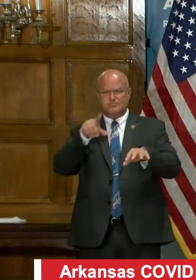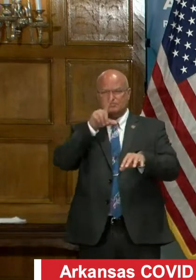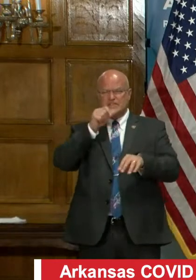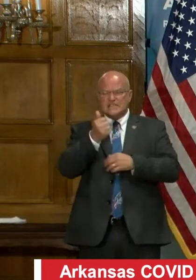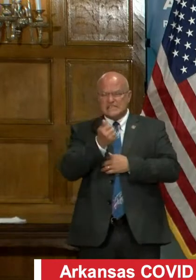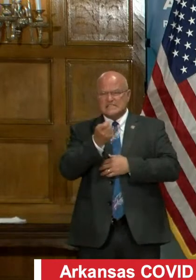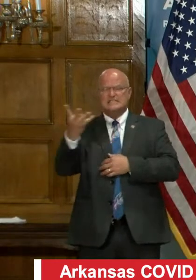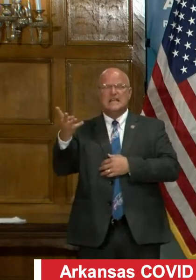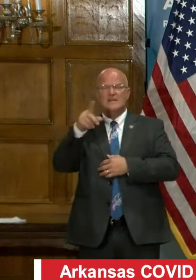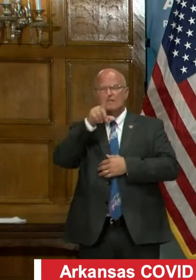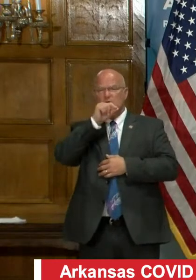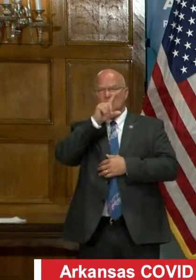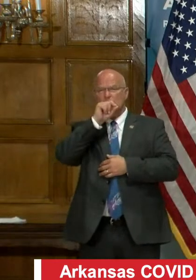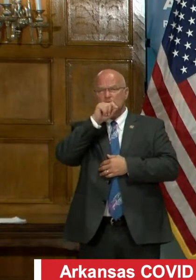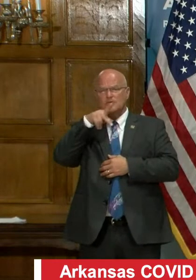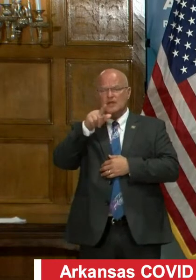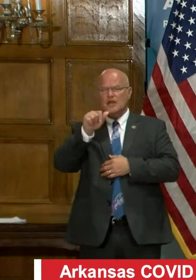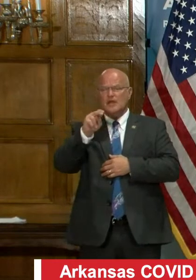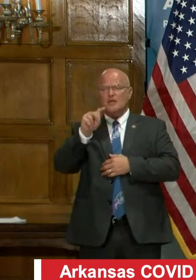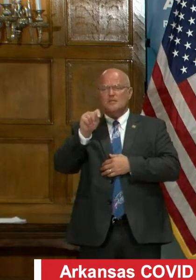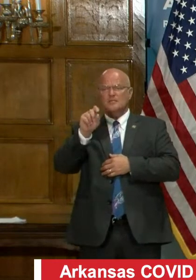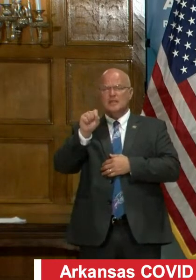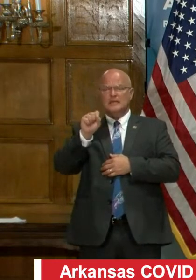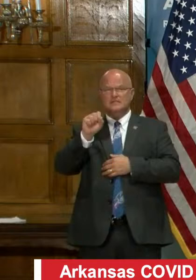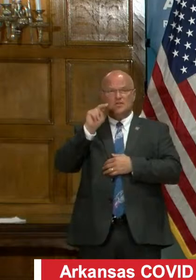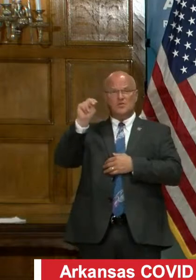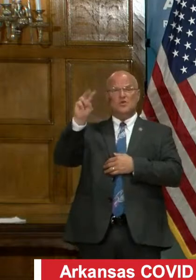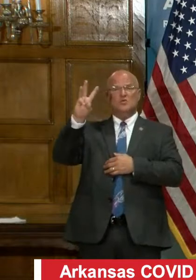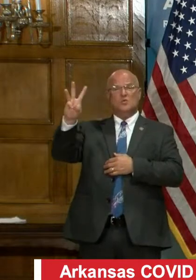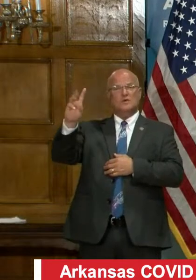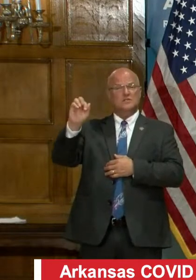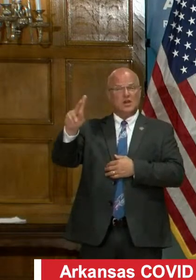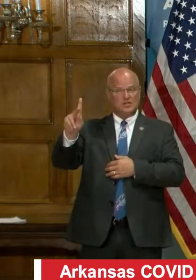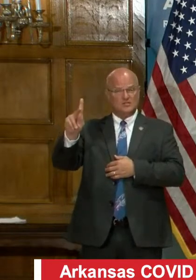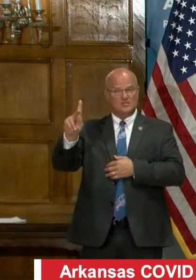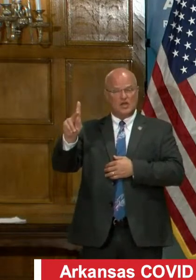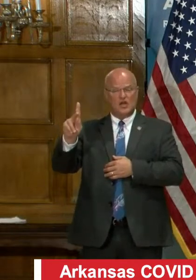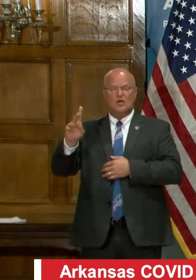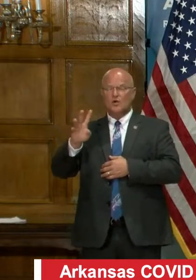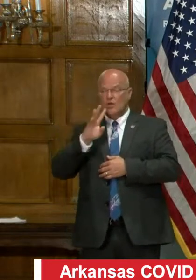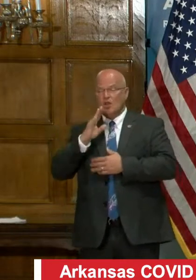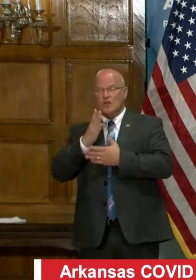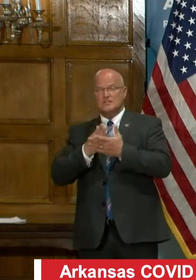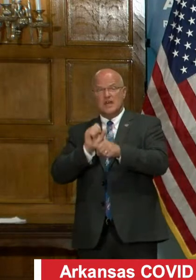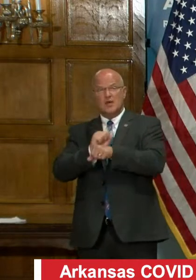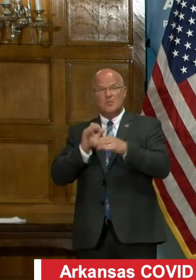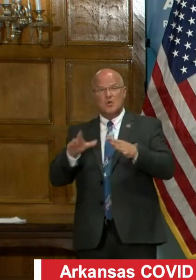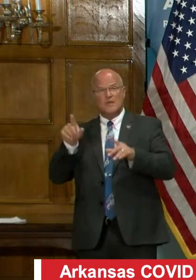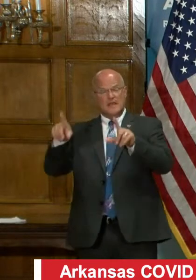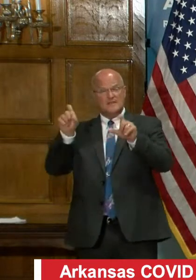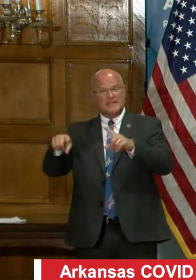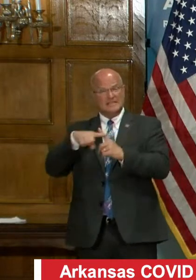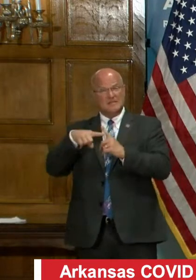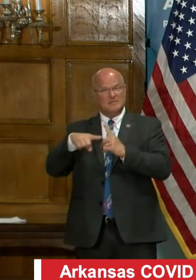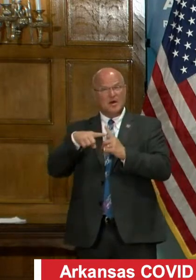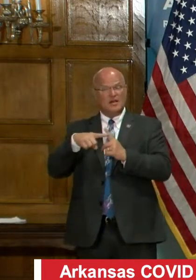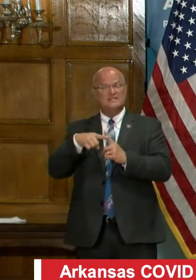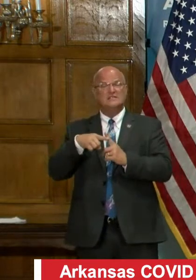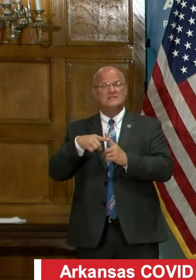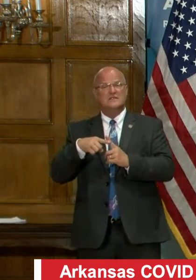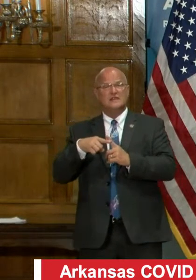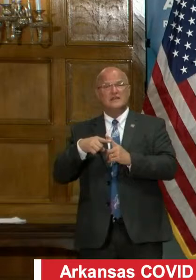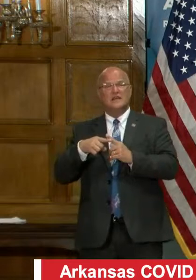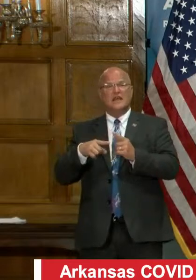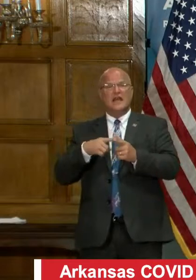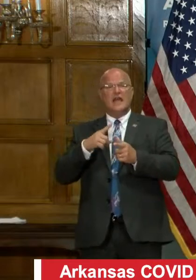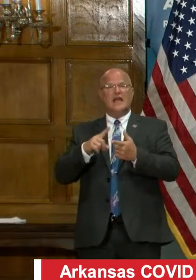at several poultry plants here in Northwest Arkansas. We've talked to some workers who say that they've tested positive for COVID-19